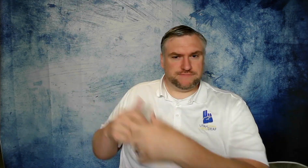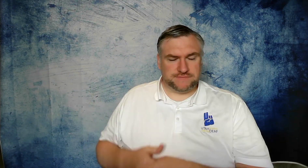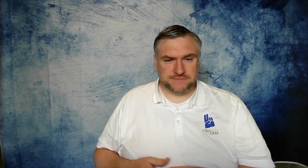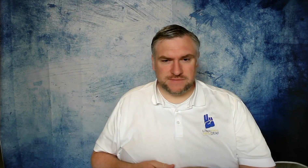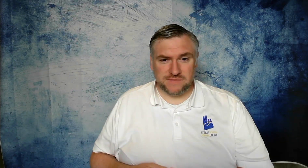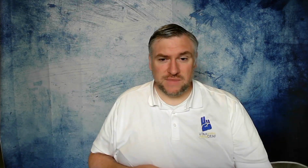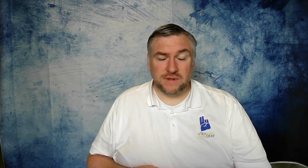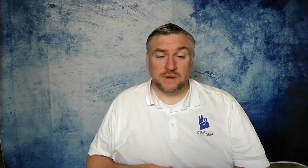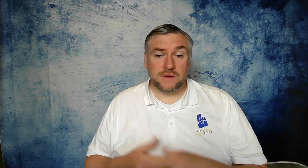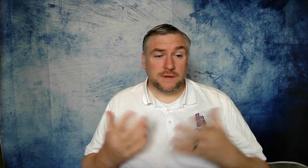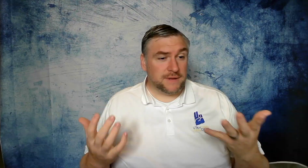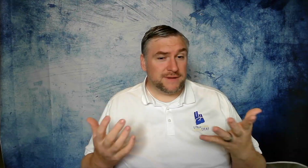population.